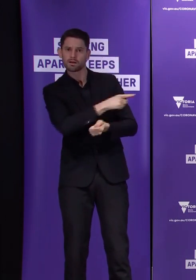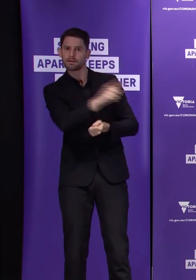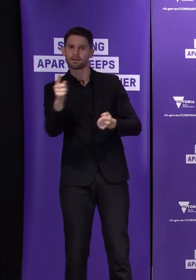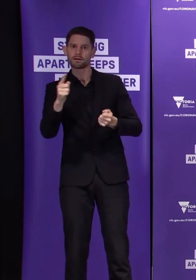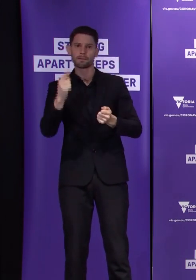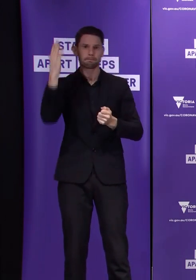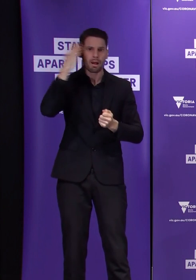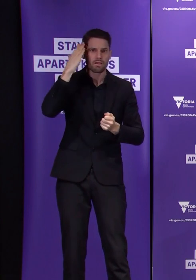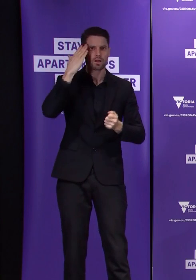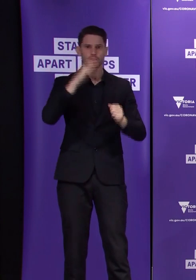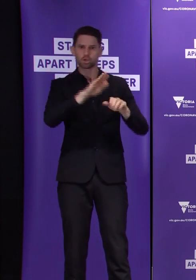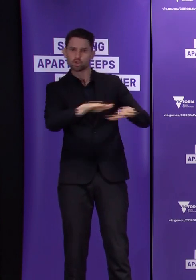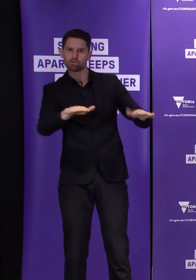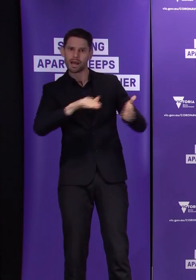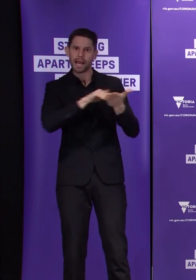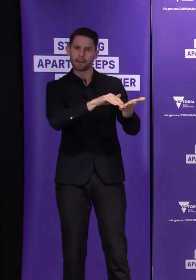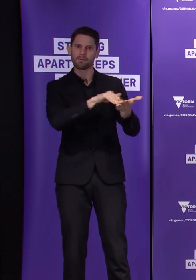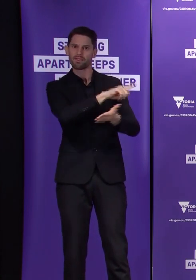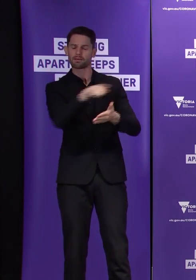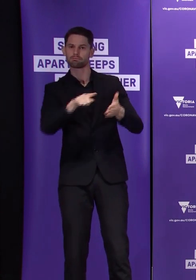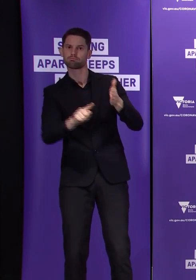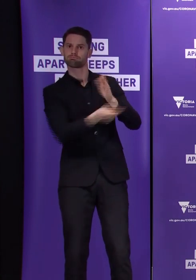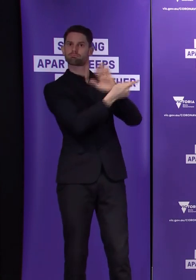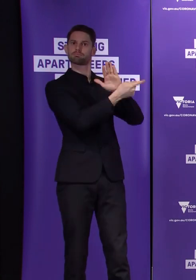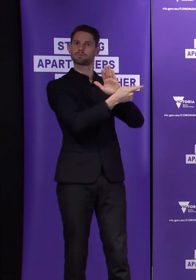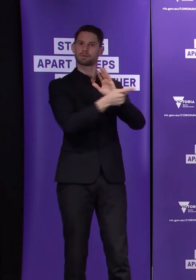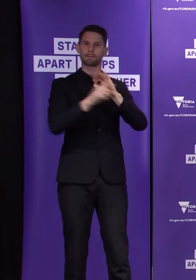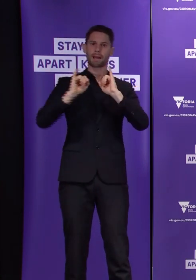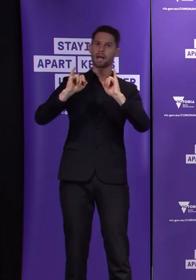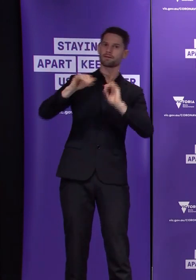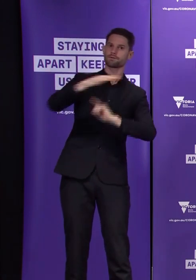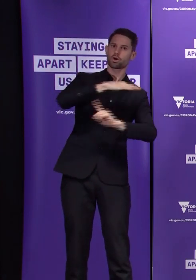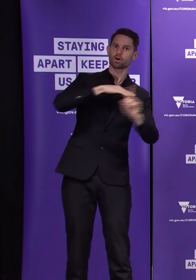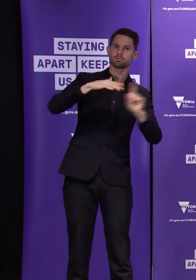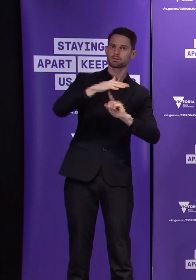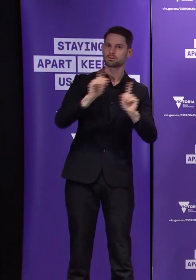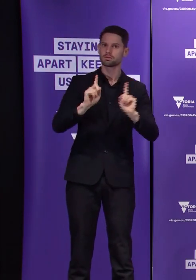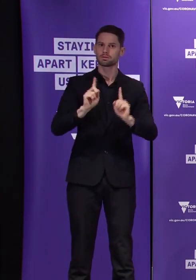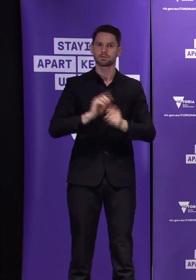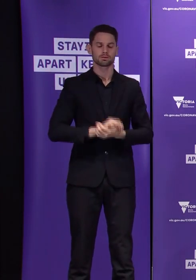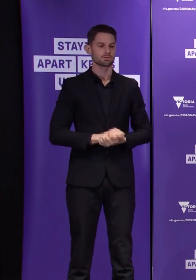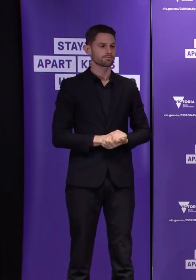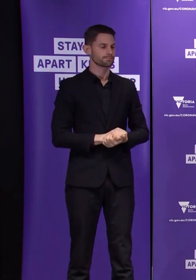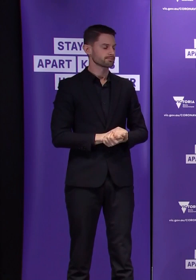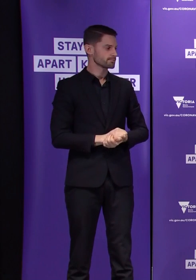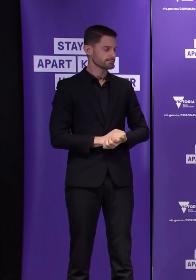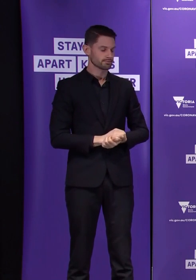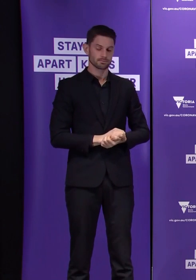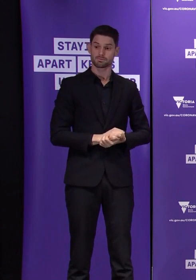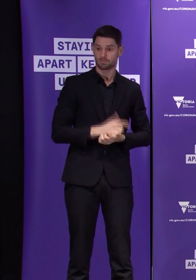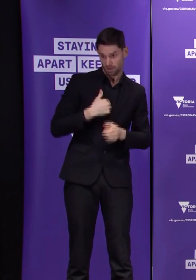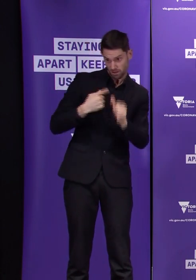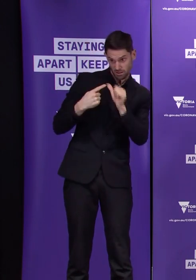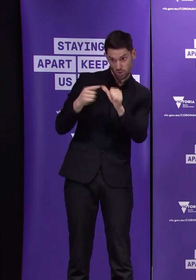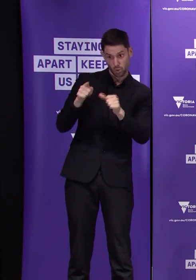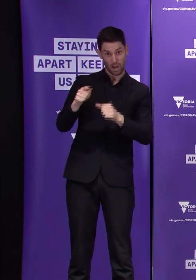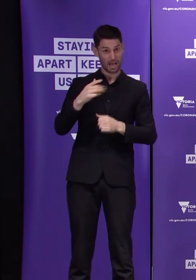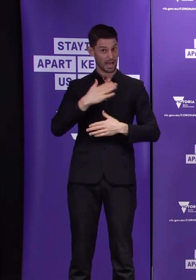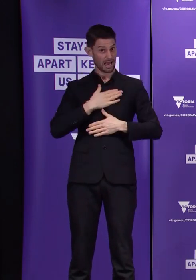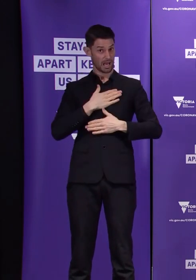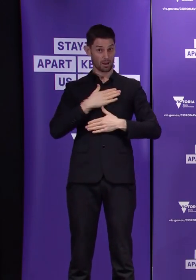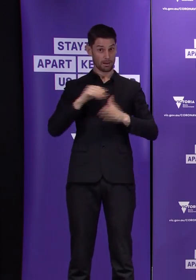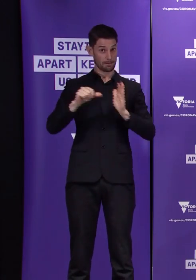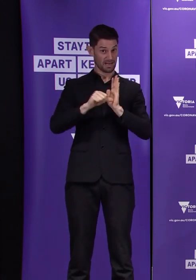with cases that present at the end of this lockdown? Well, there's sort of two parts to answering that. The funding that we're